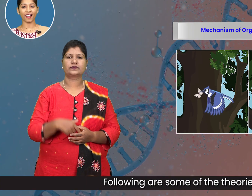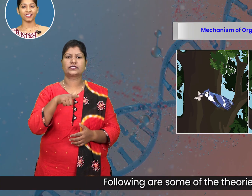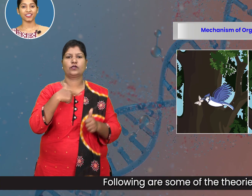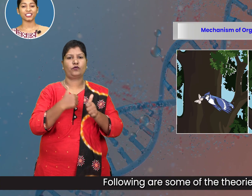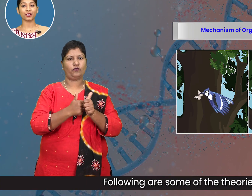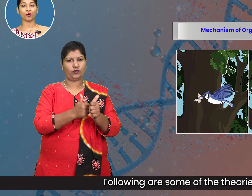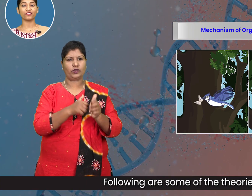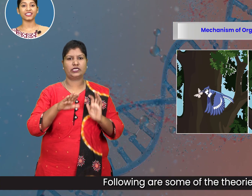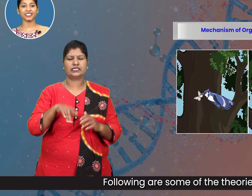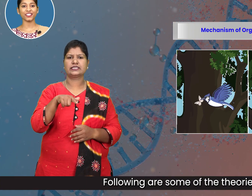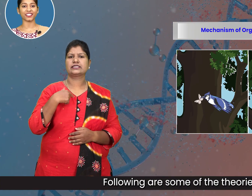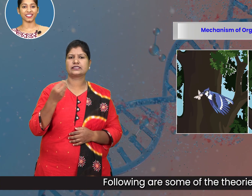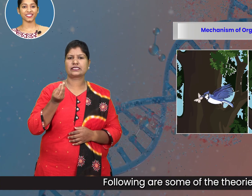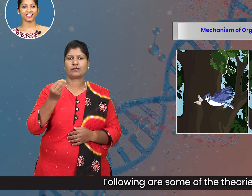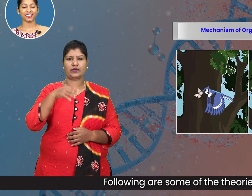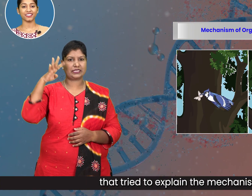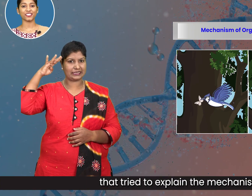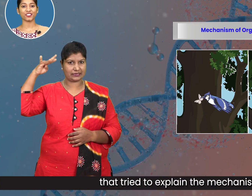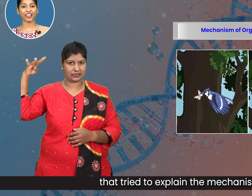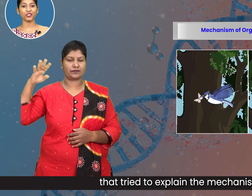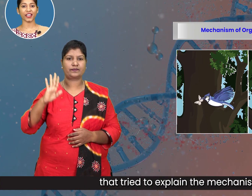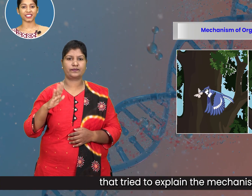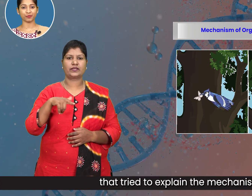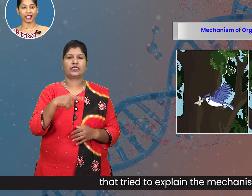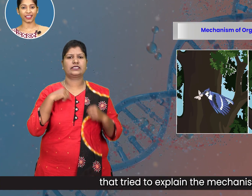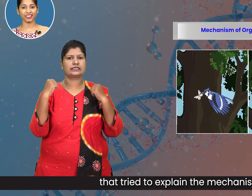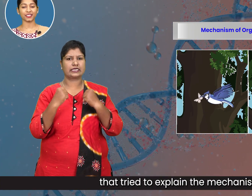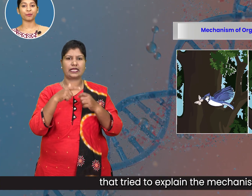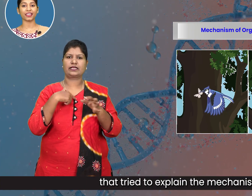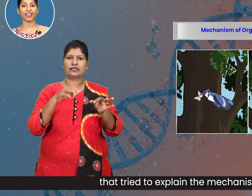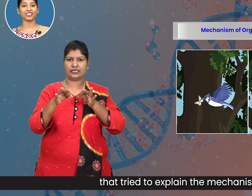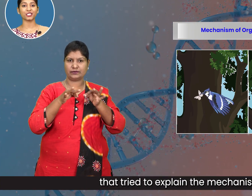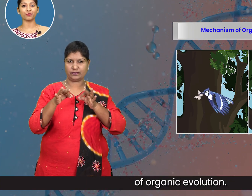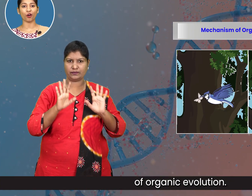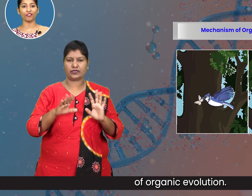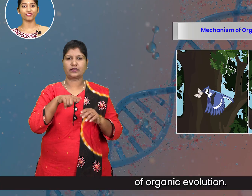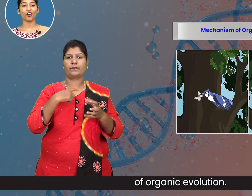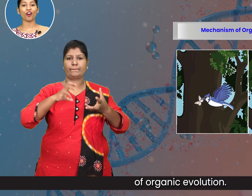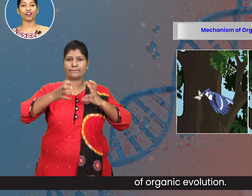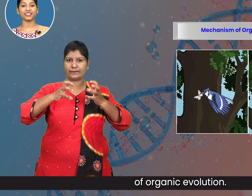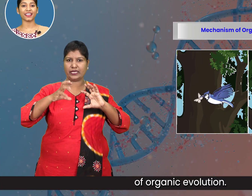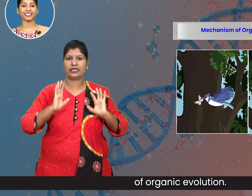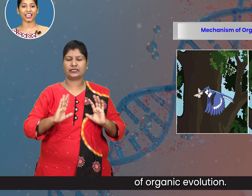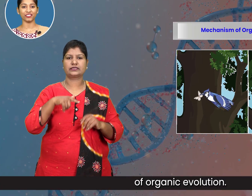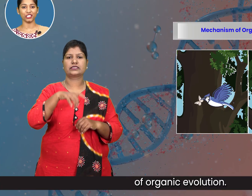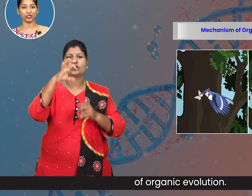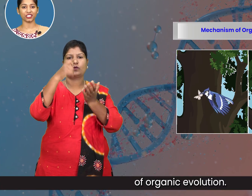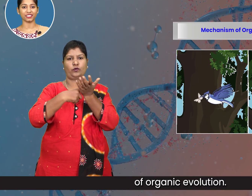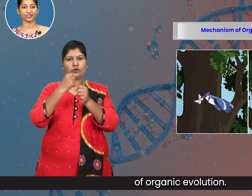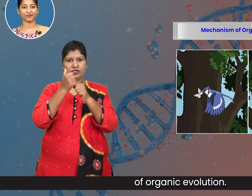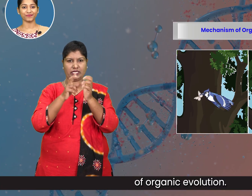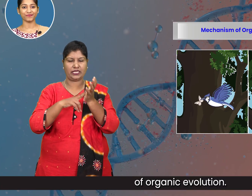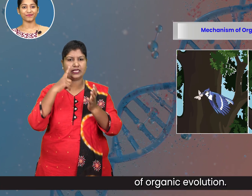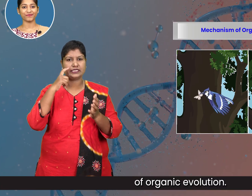Following are some of the theories that try to explain the mechanism of organic